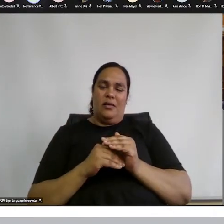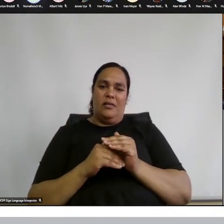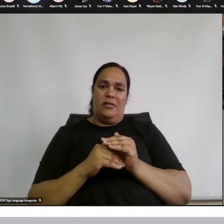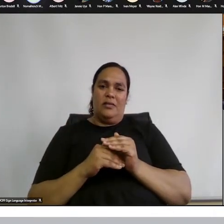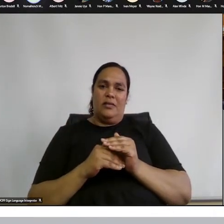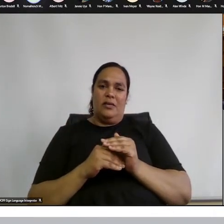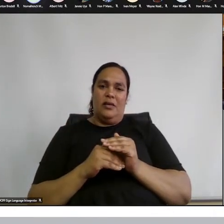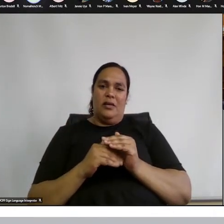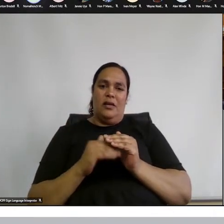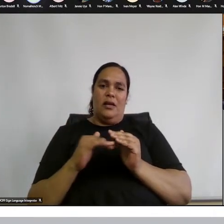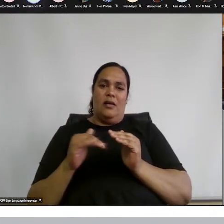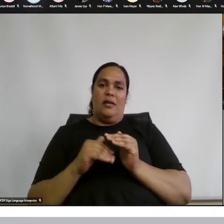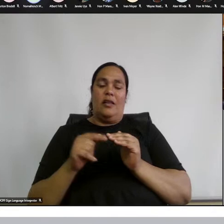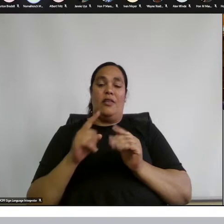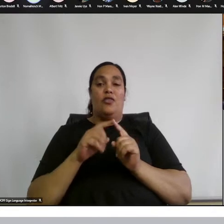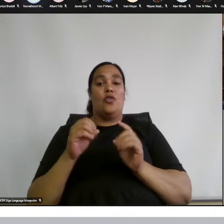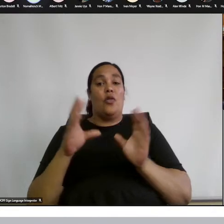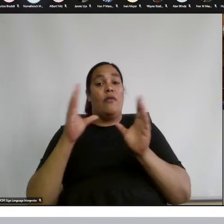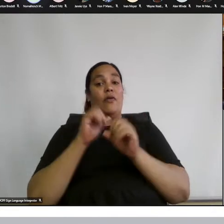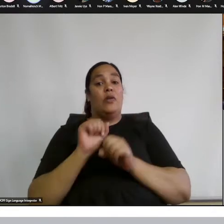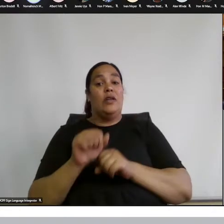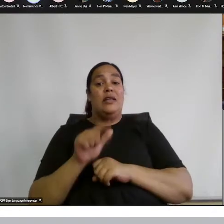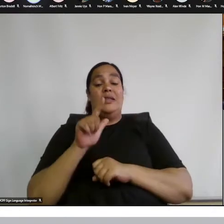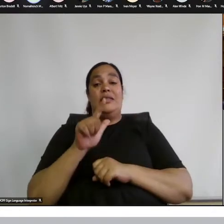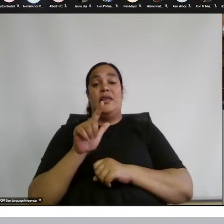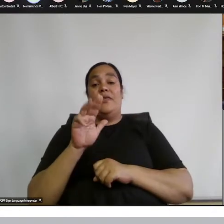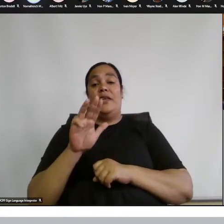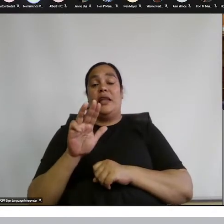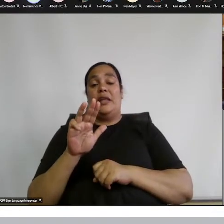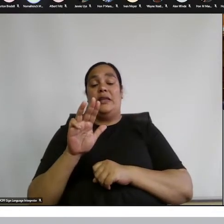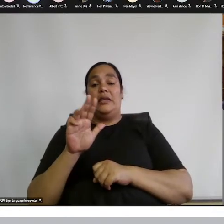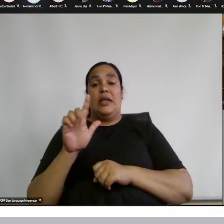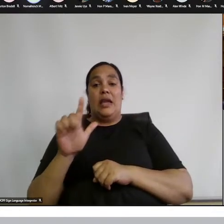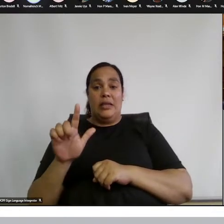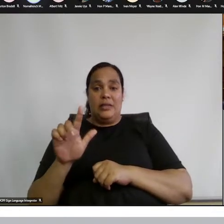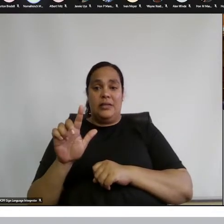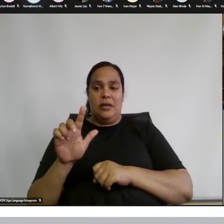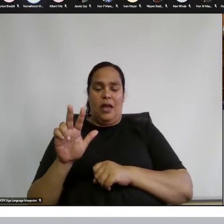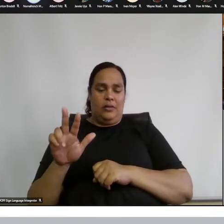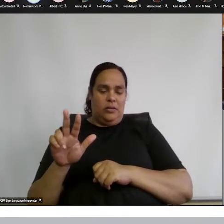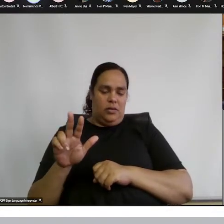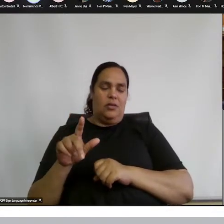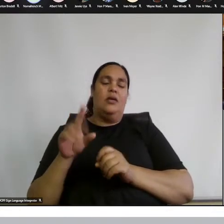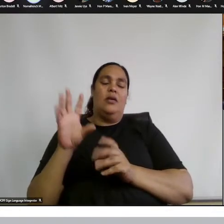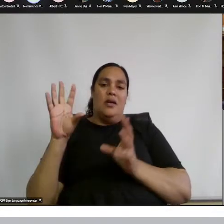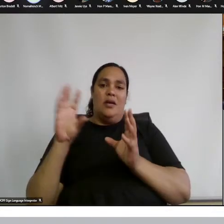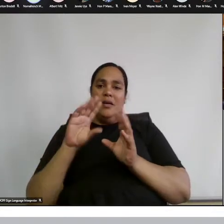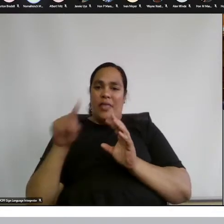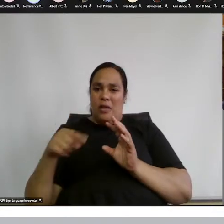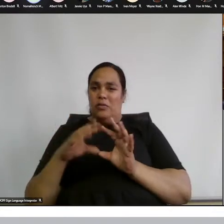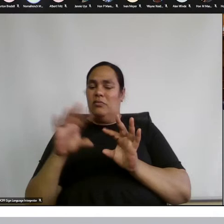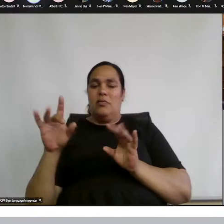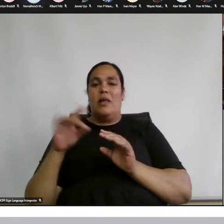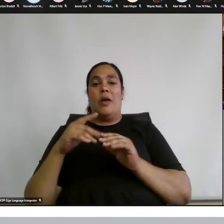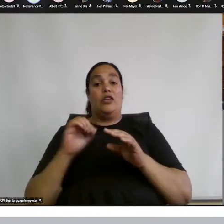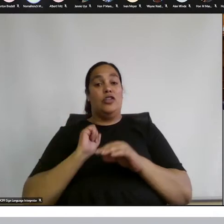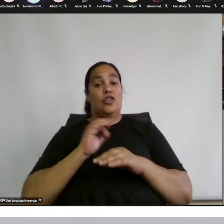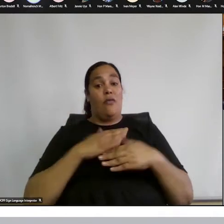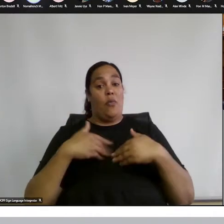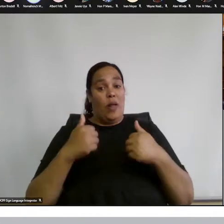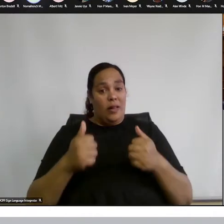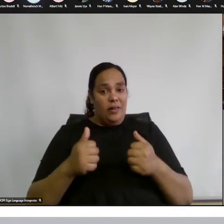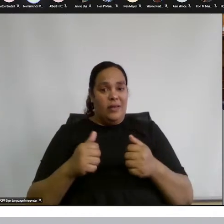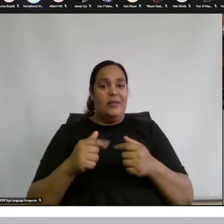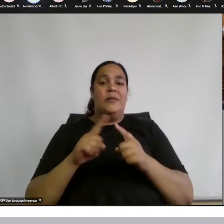the ugly. So the focus on this 798 million that has been added, it talks about the staff wellness